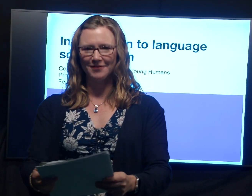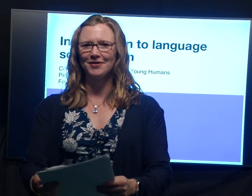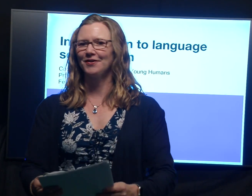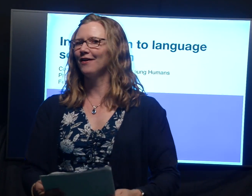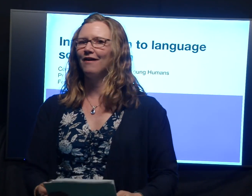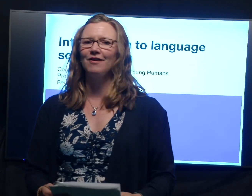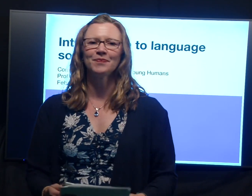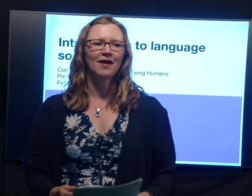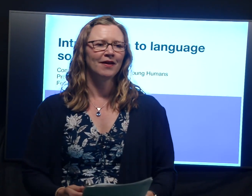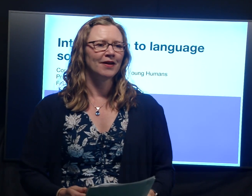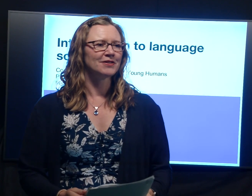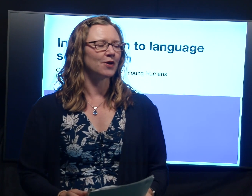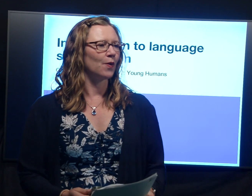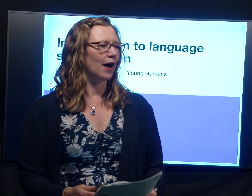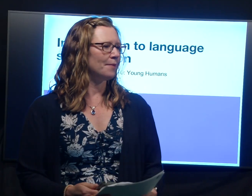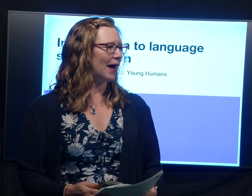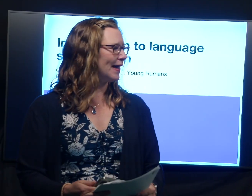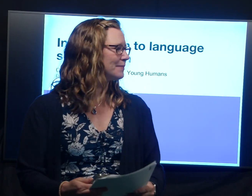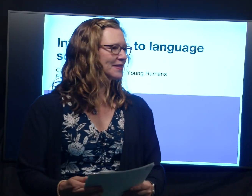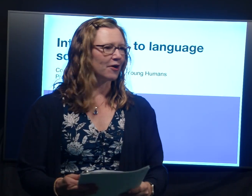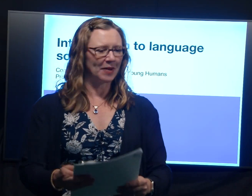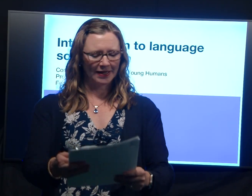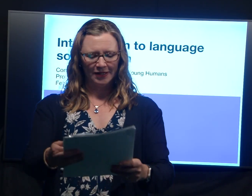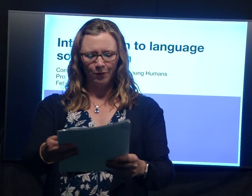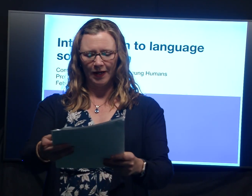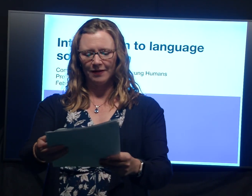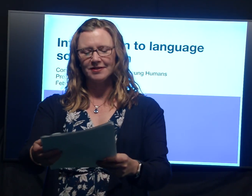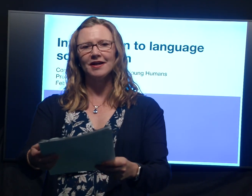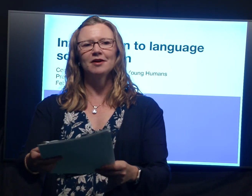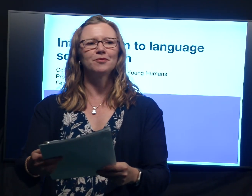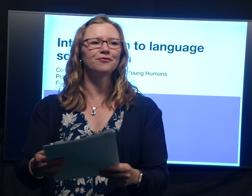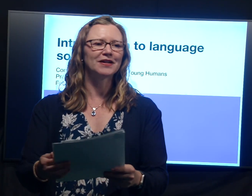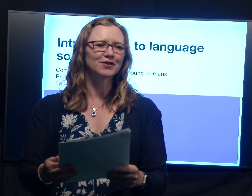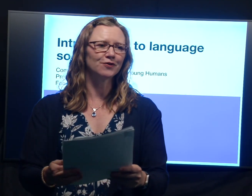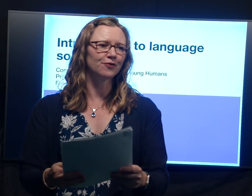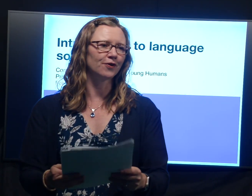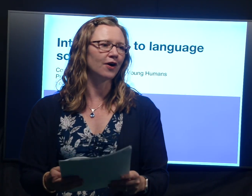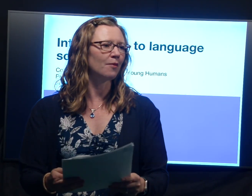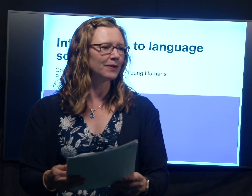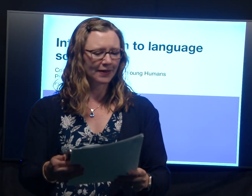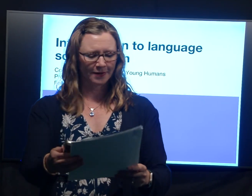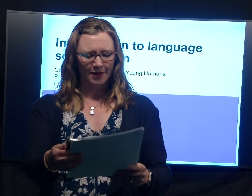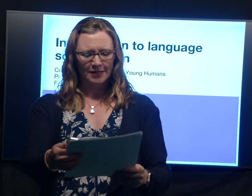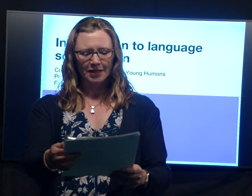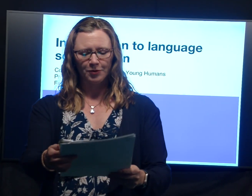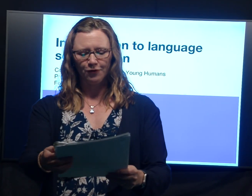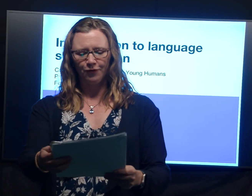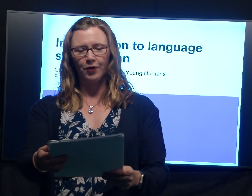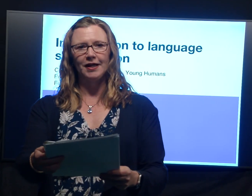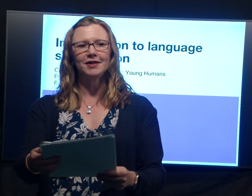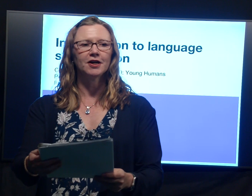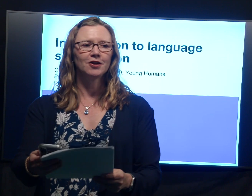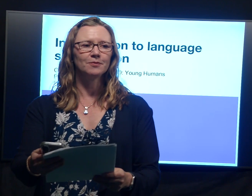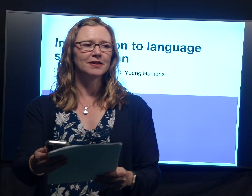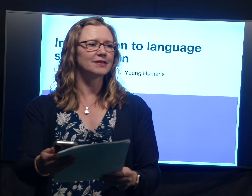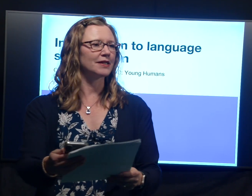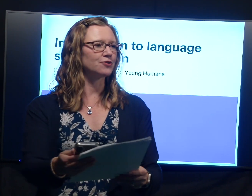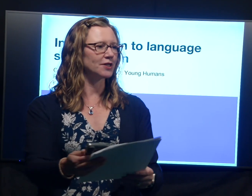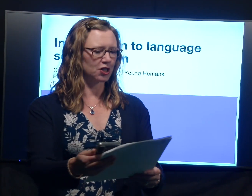Kerr Hall. So, I am Sarah Pankier-Weld, professor for Comp Lit W40, Young Humans, Introduction